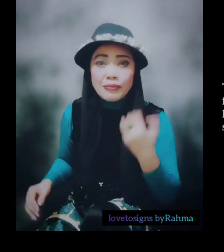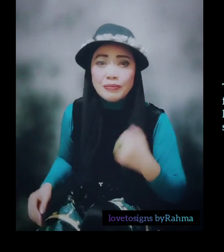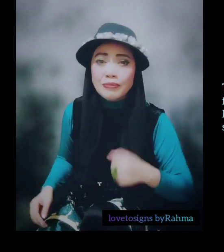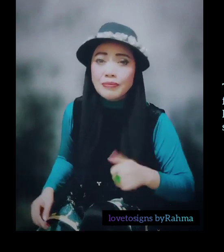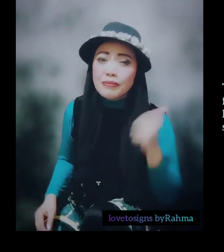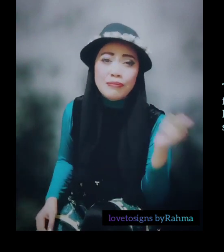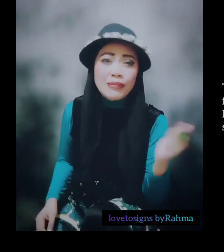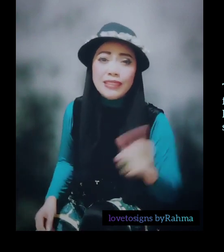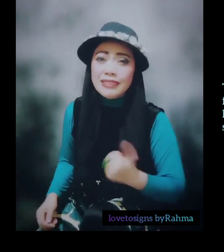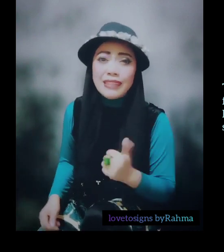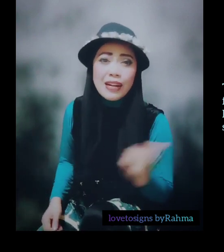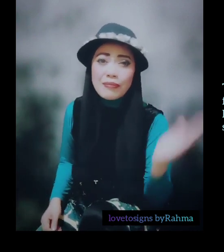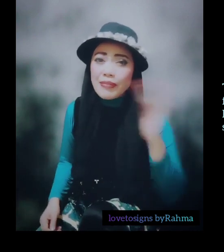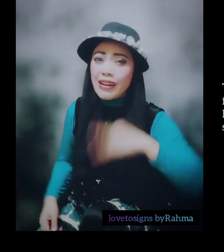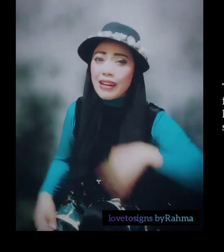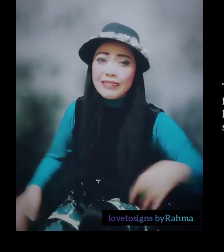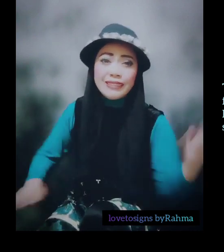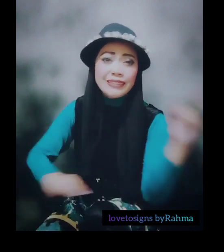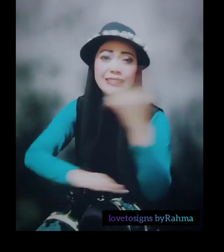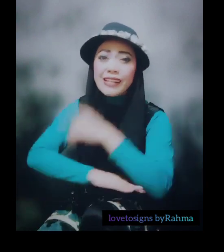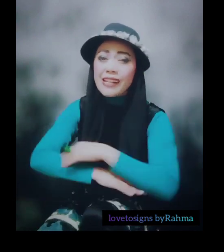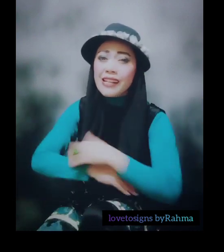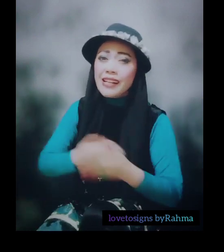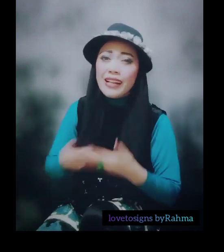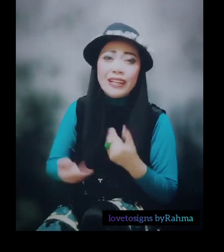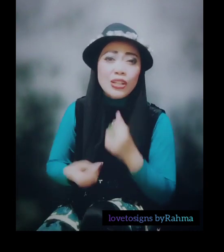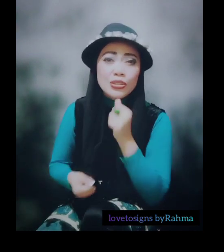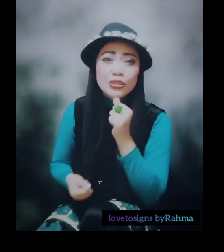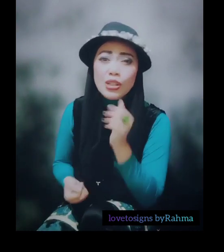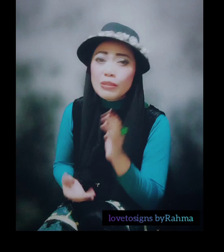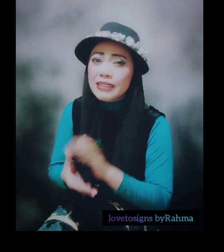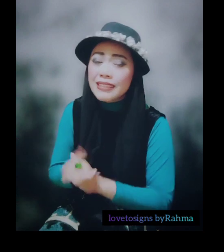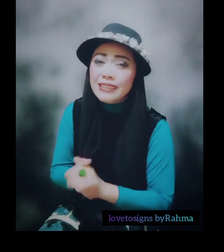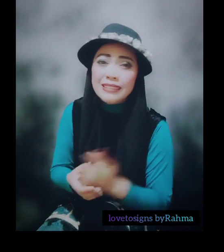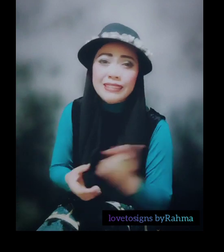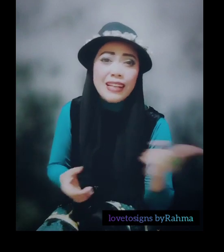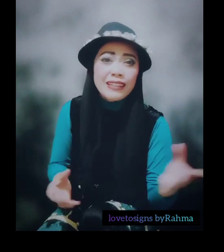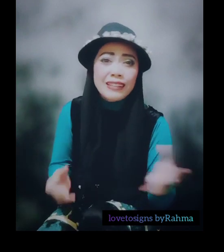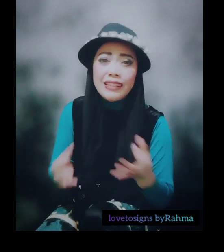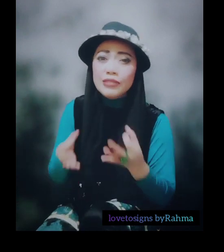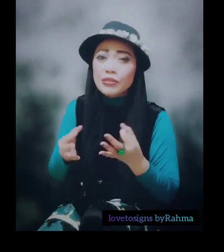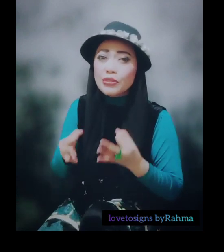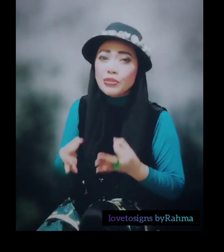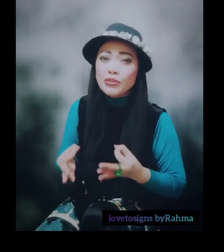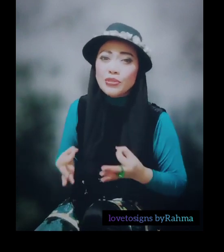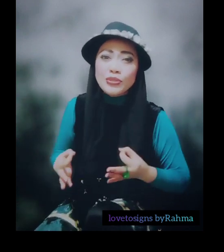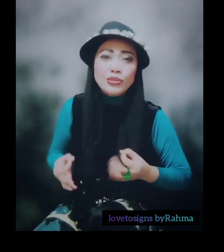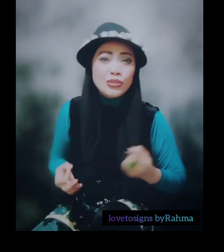come back some other day. And though you don't believe that